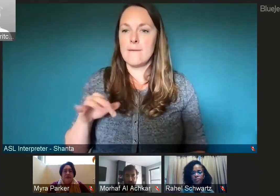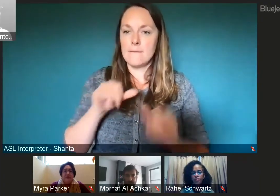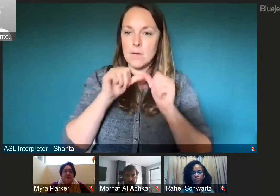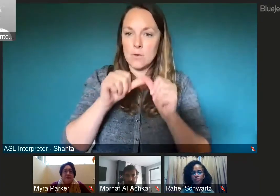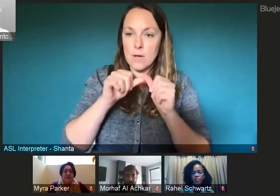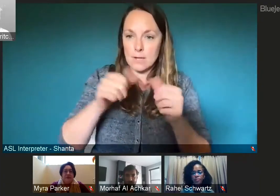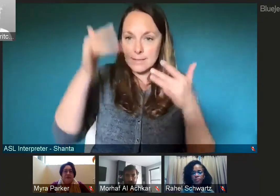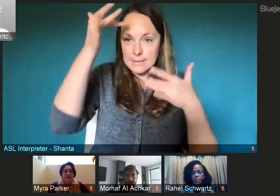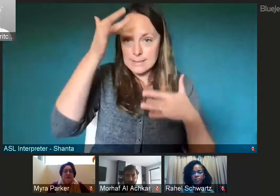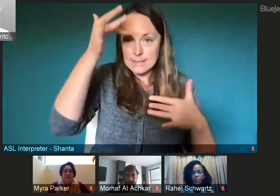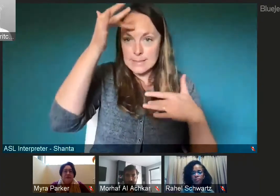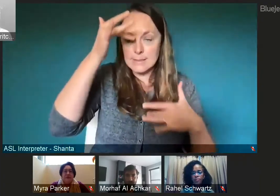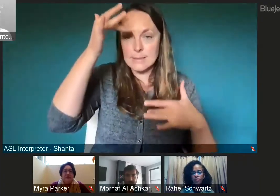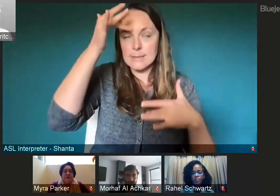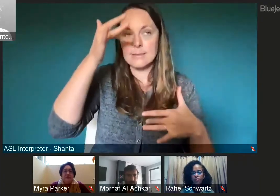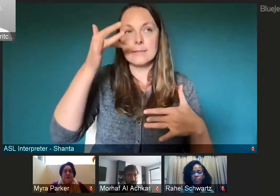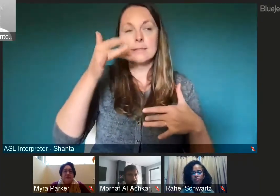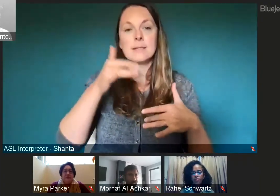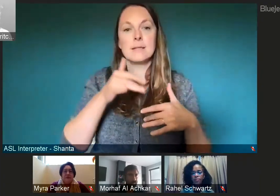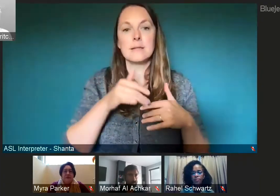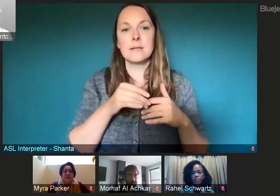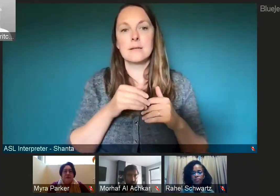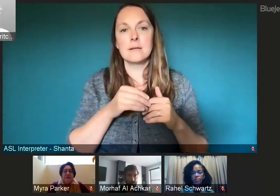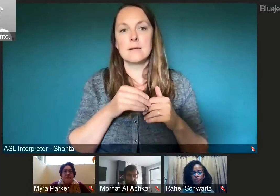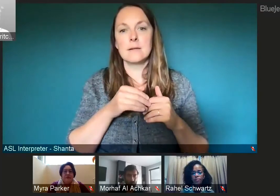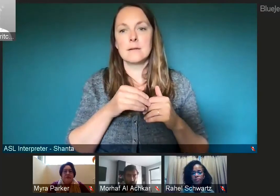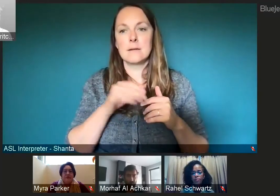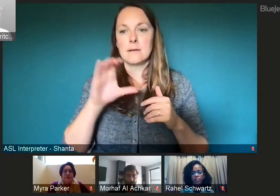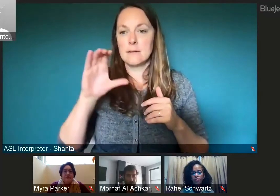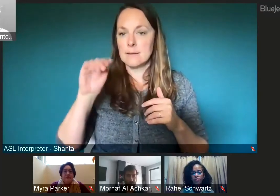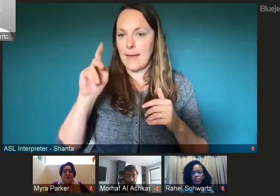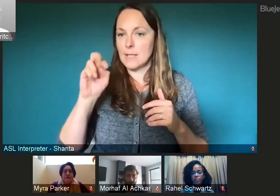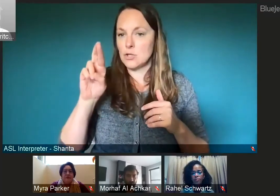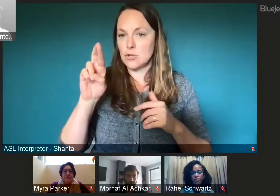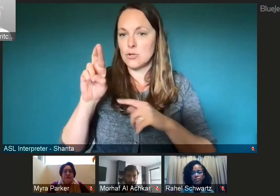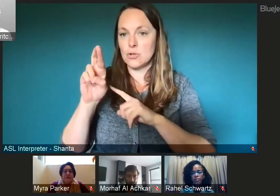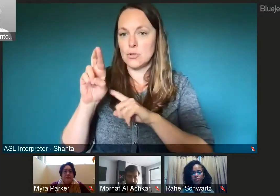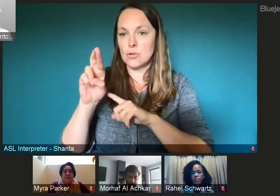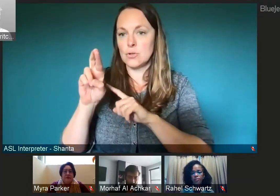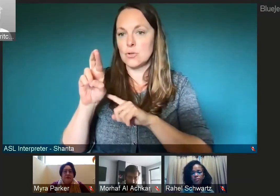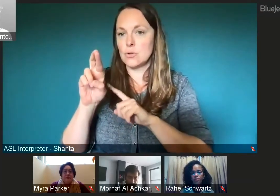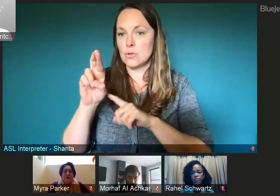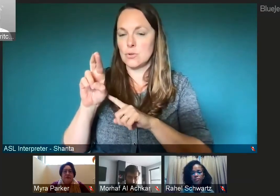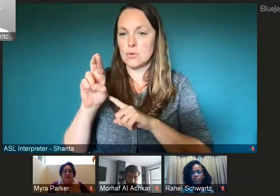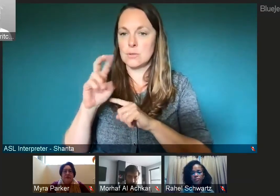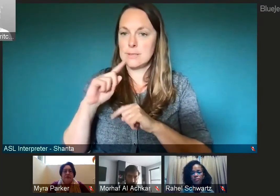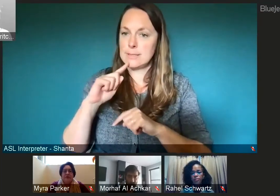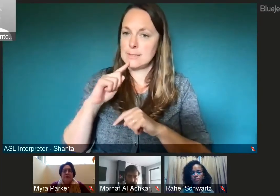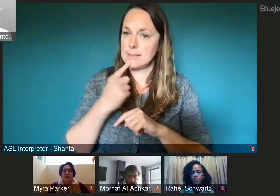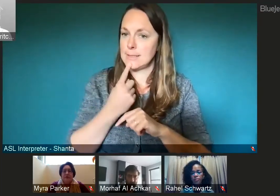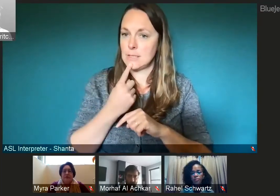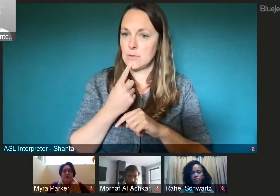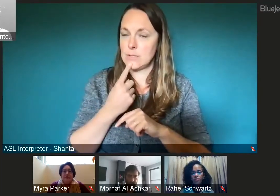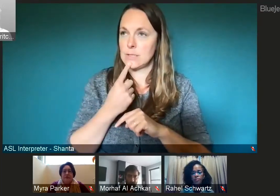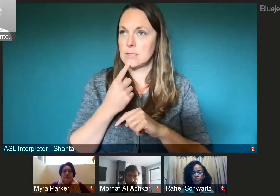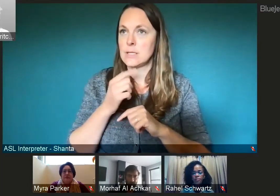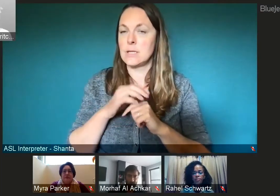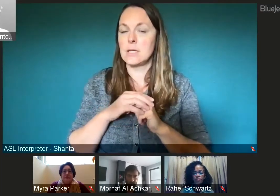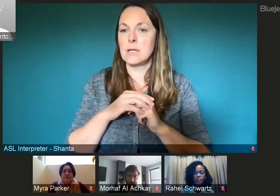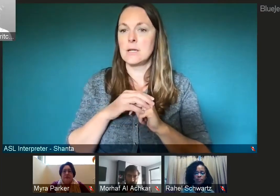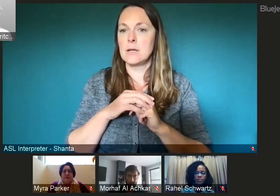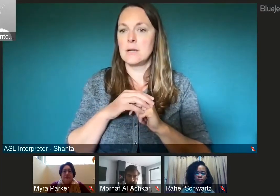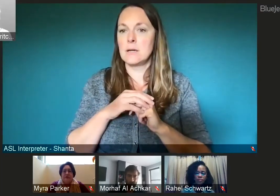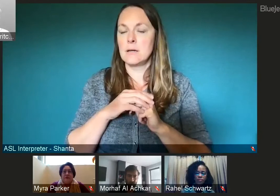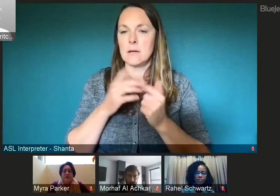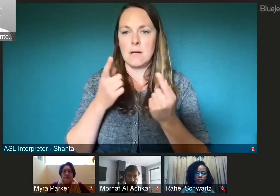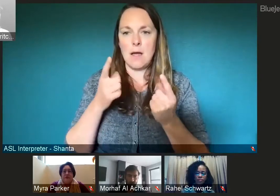diseases situations, and cancer is very serious matter. So, and then all of a